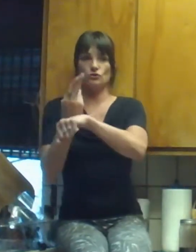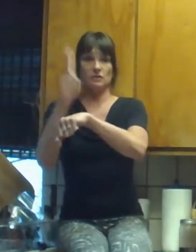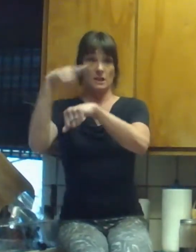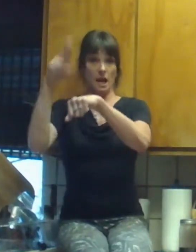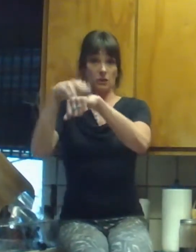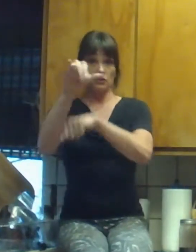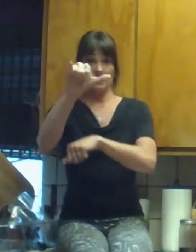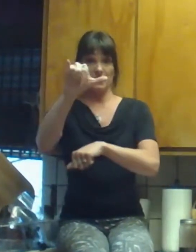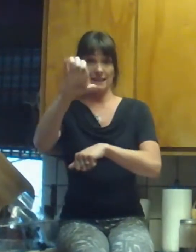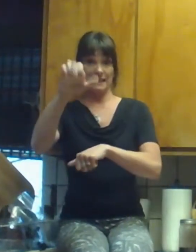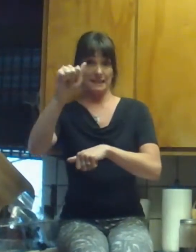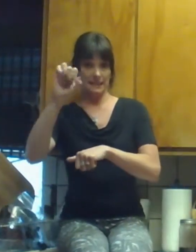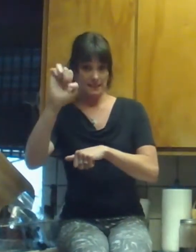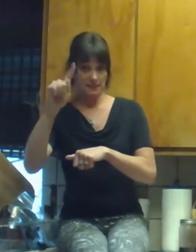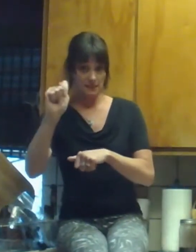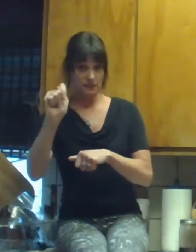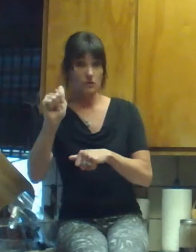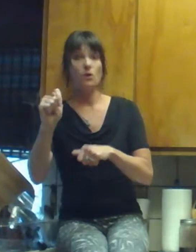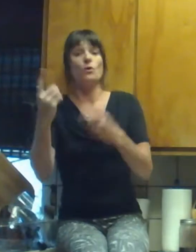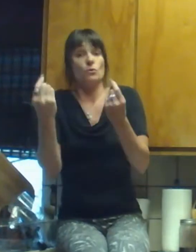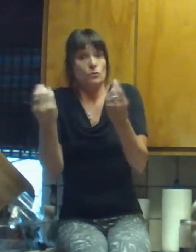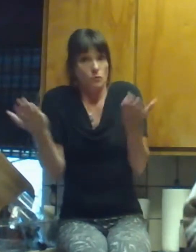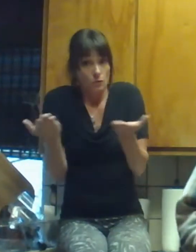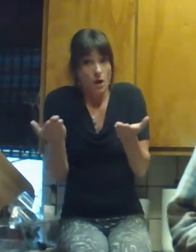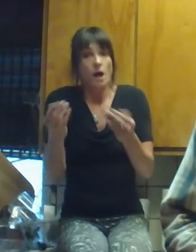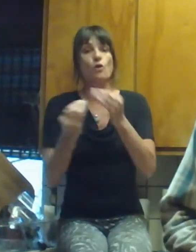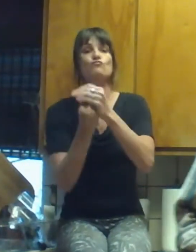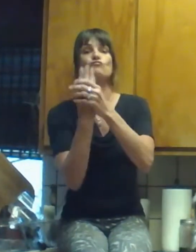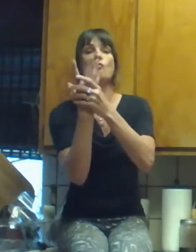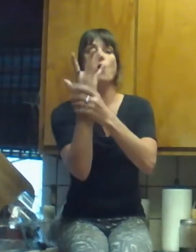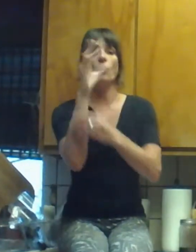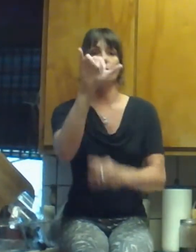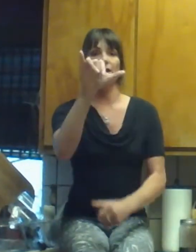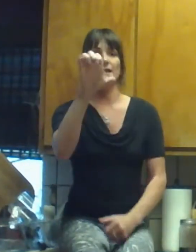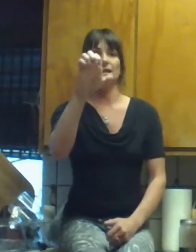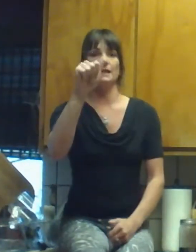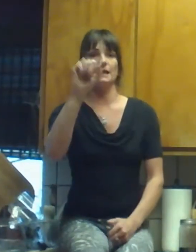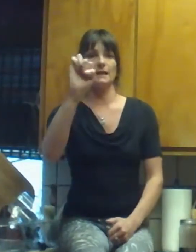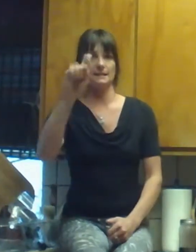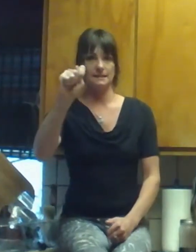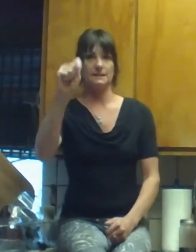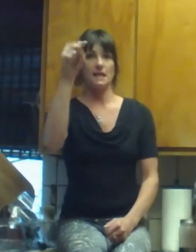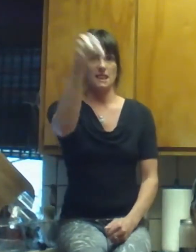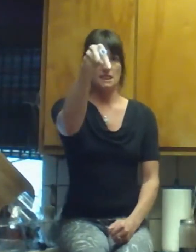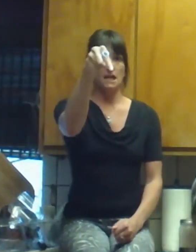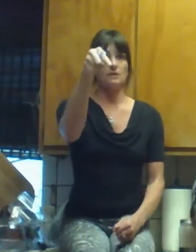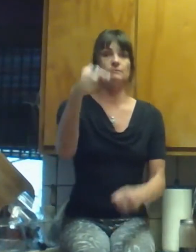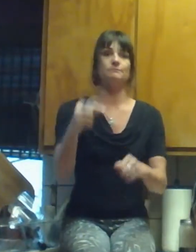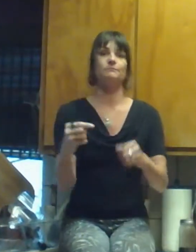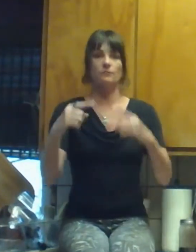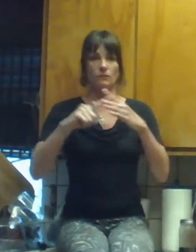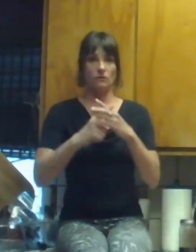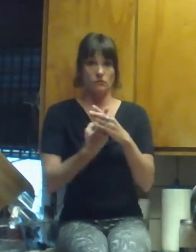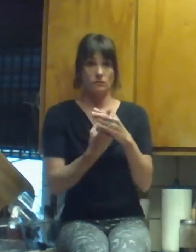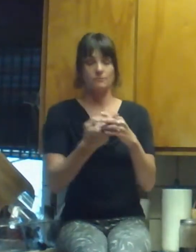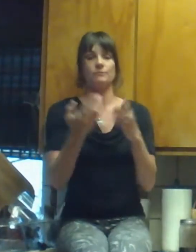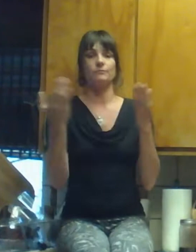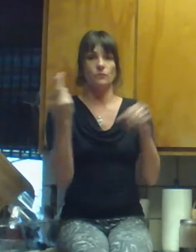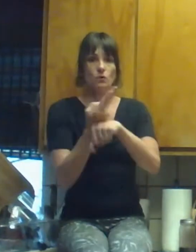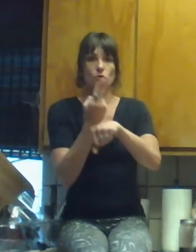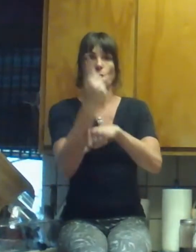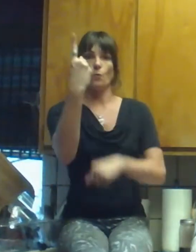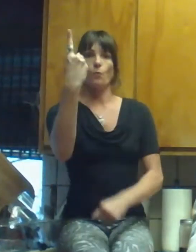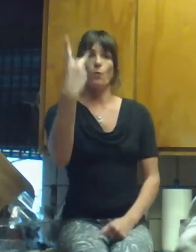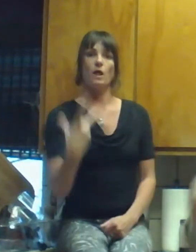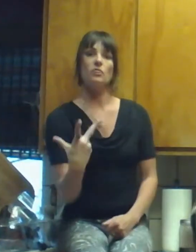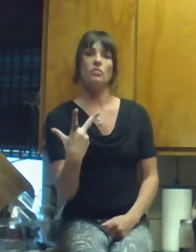gonna grow yeast is what we're doing. We're growing a culture. So you start with about 1/3 cup of rye flour, and